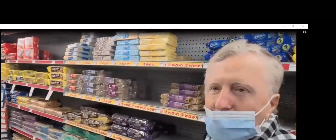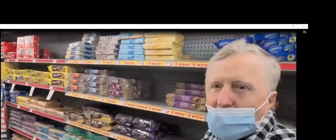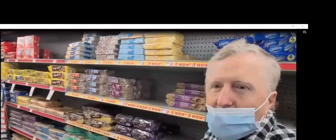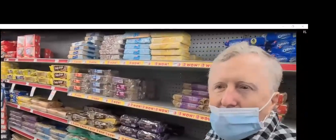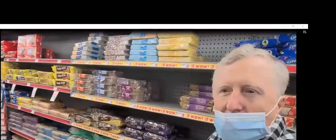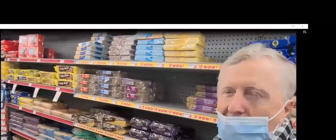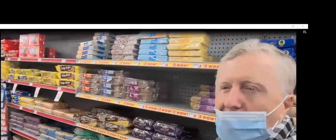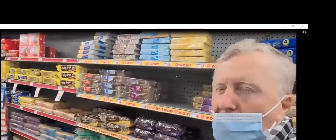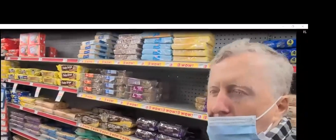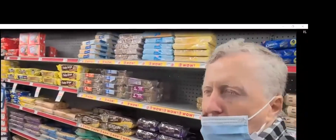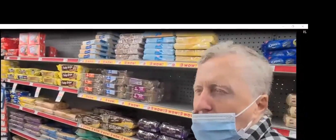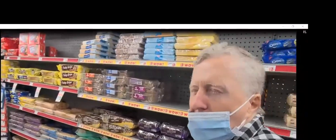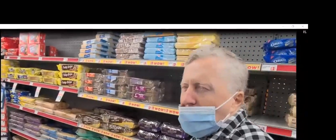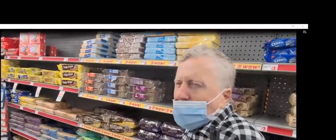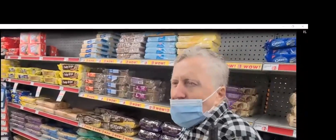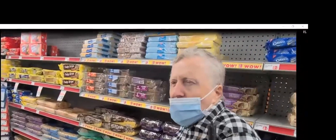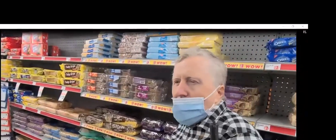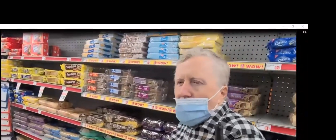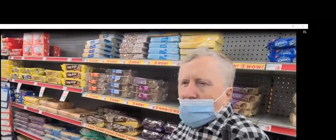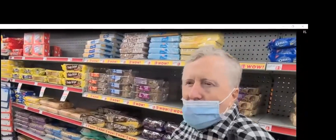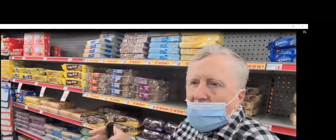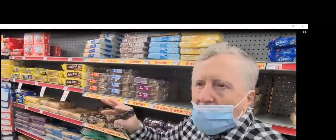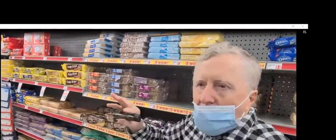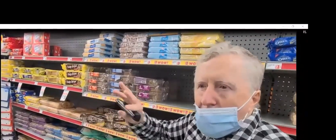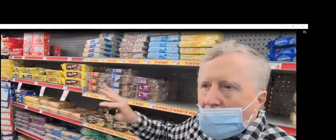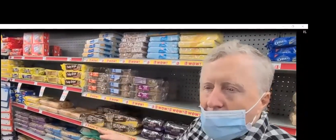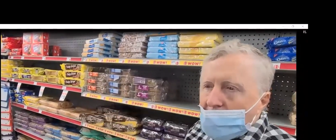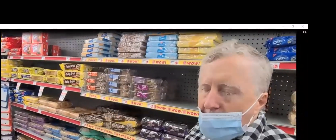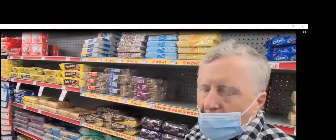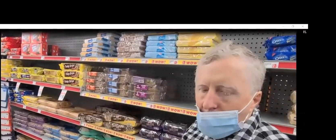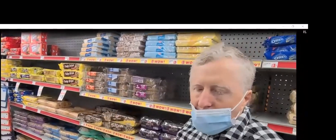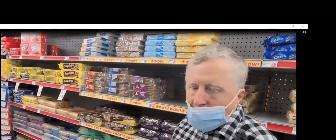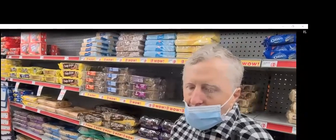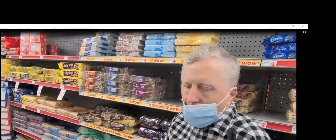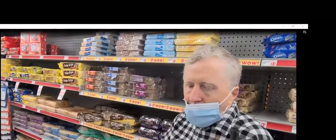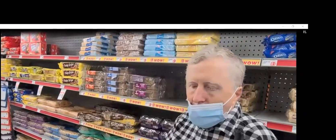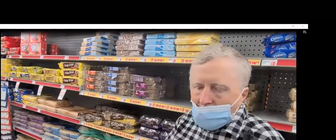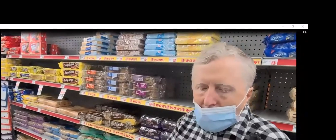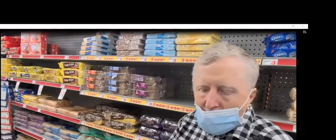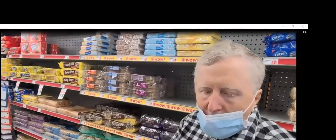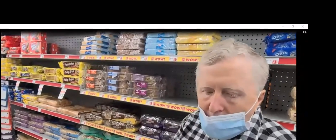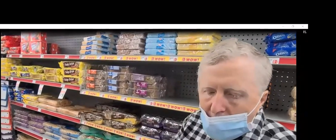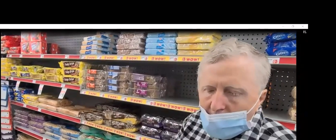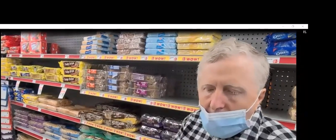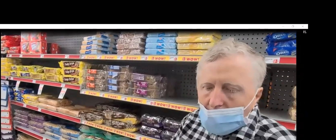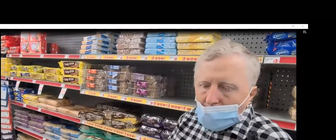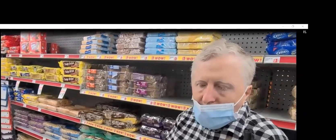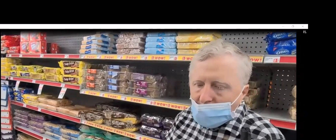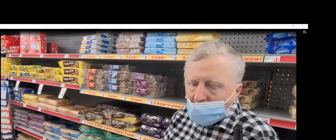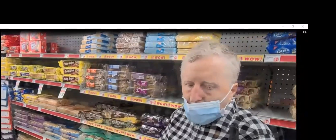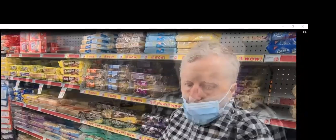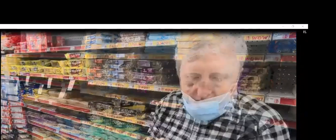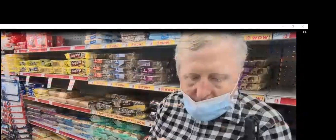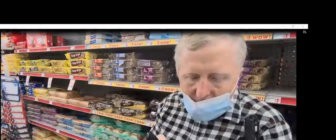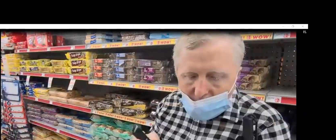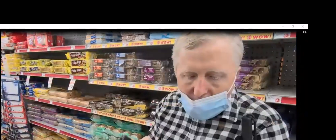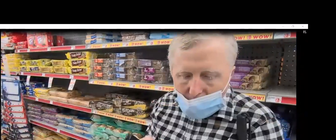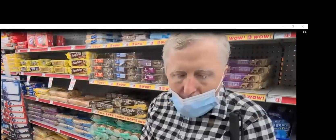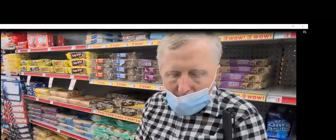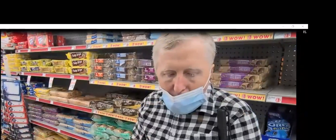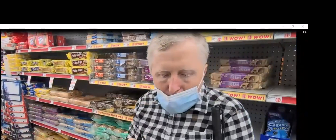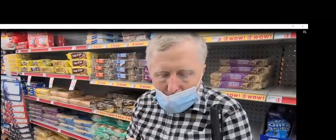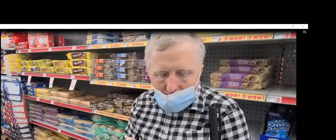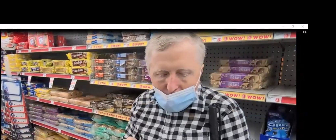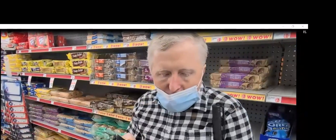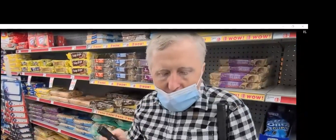of help, meaning I just don't understand the layout of the store, or I get nervous, or if